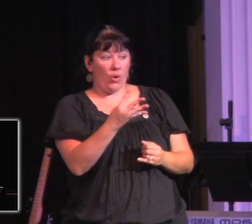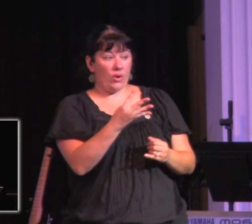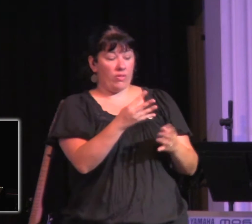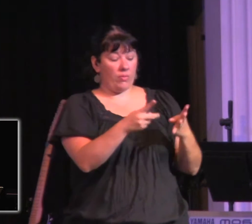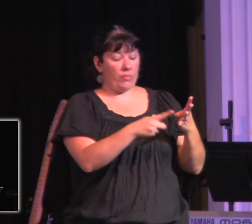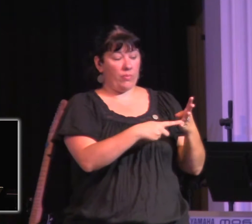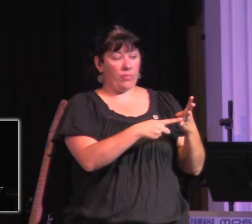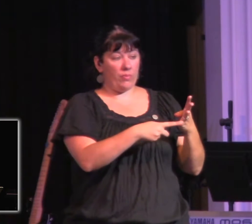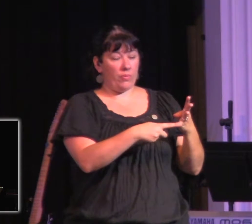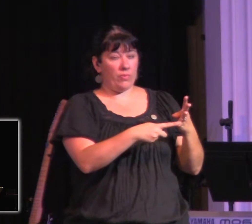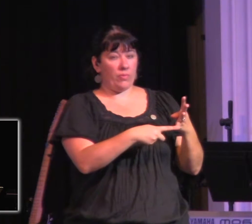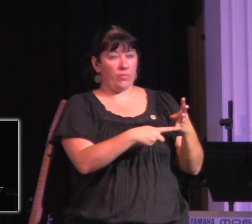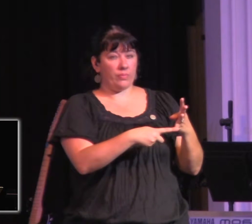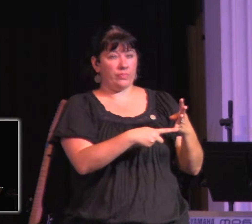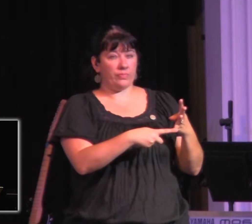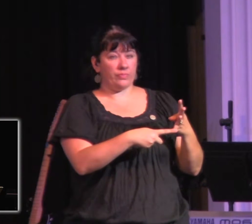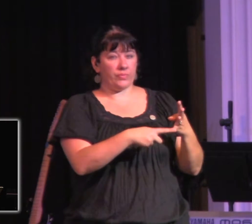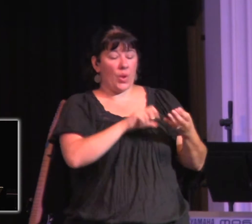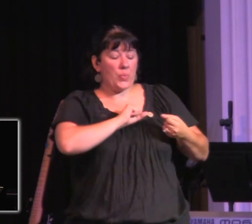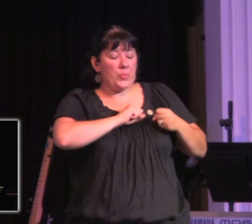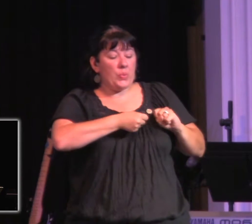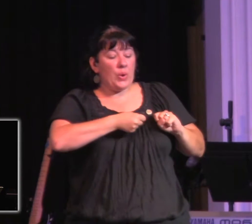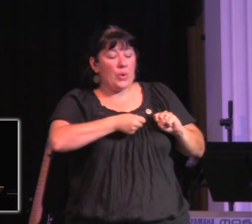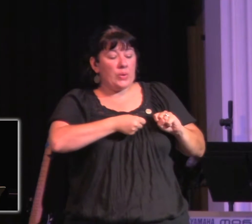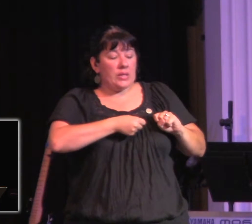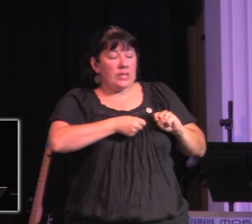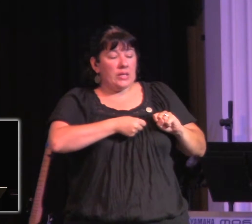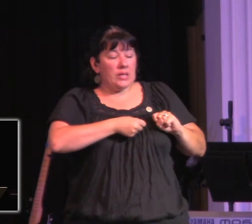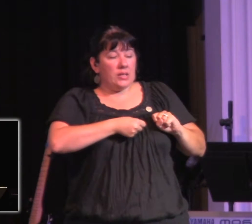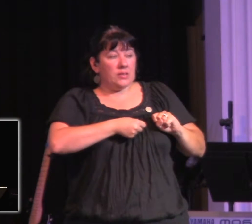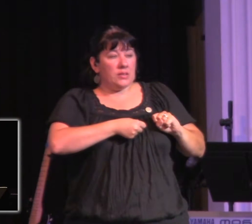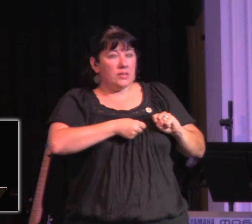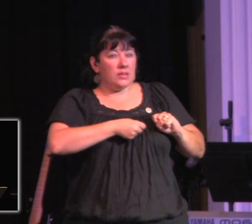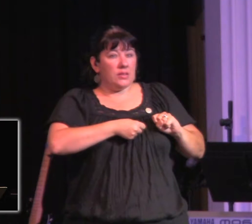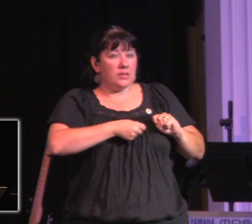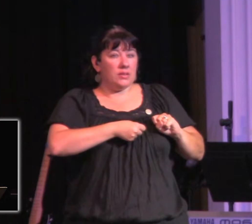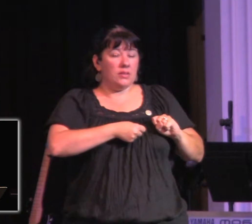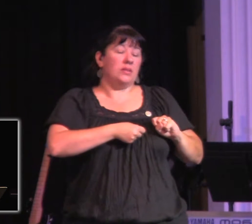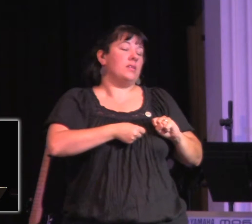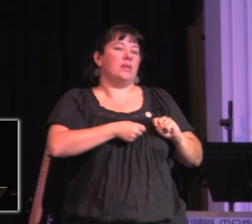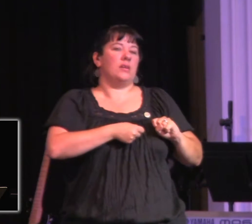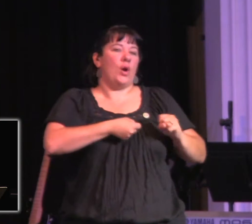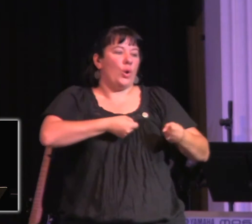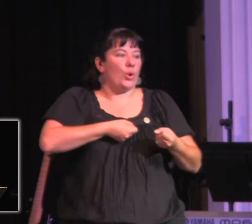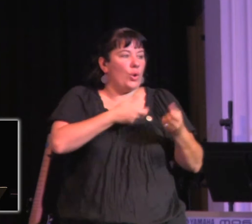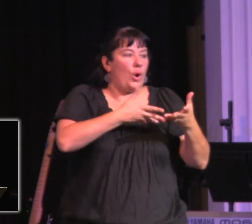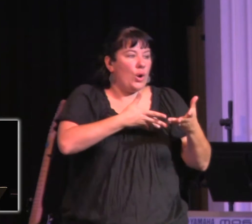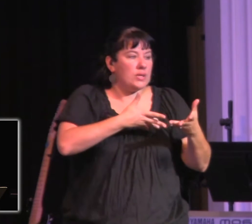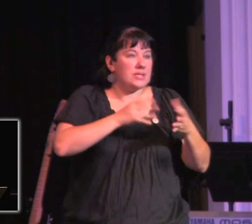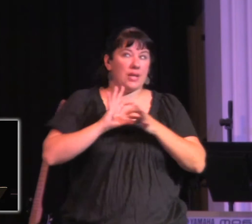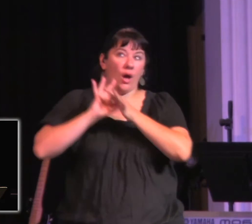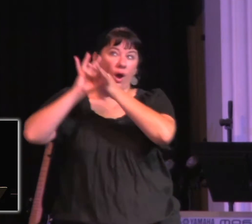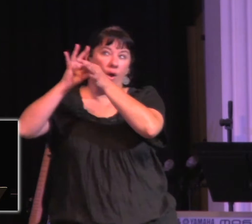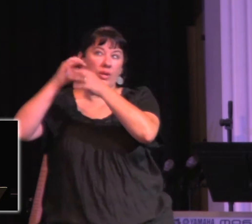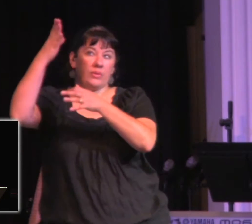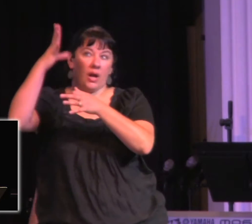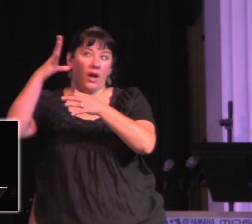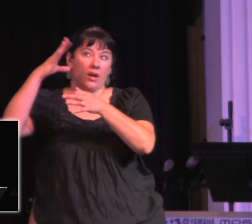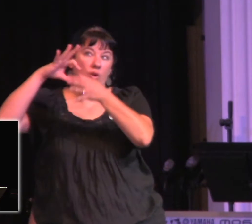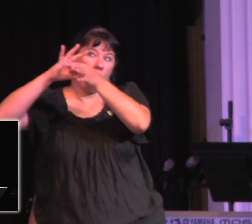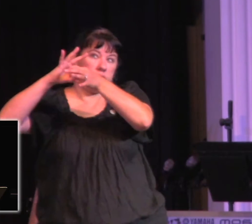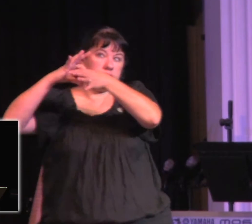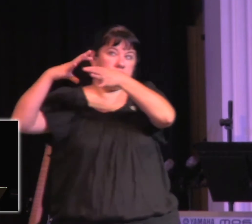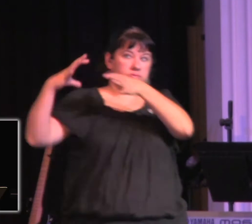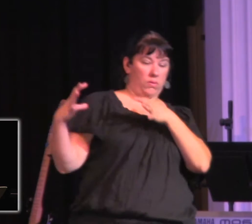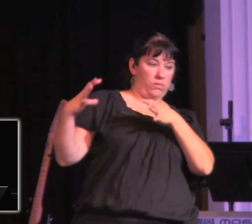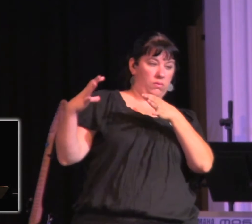our brokenness is our brokenness ultimately cripples our relationship with God. In Acts chapter 3, in that story we